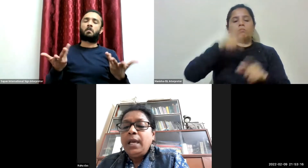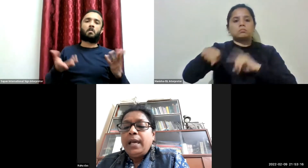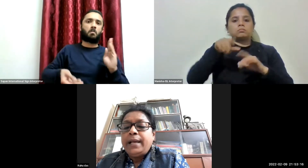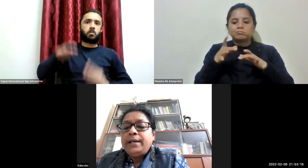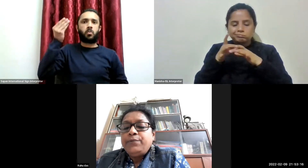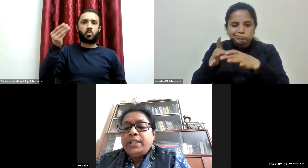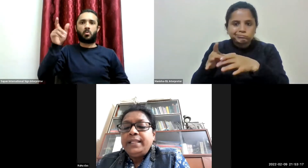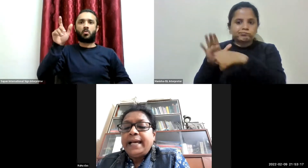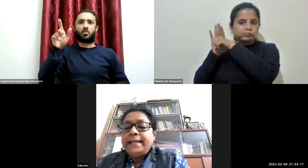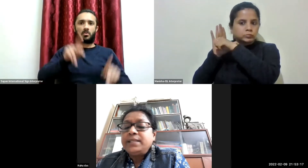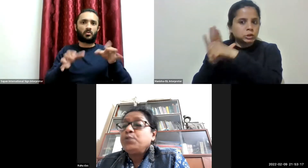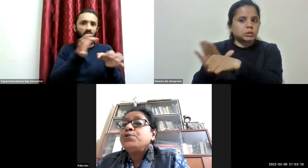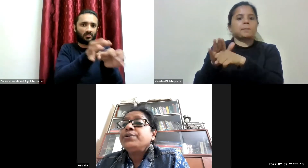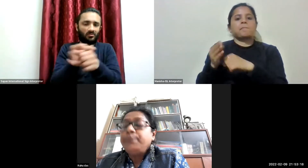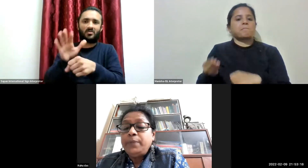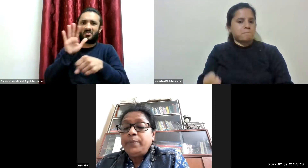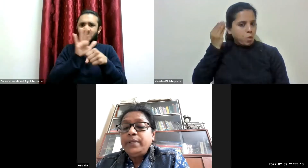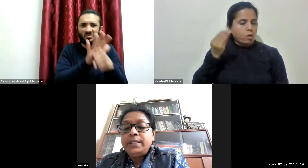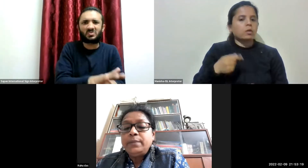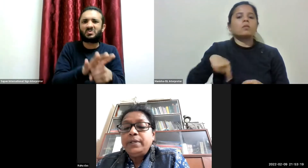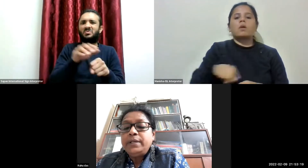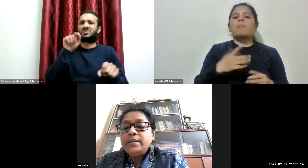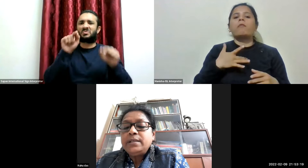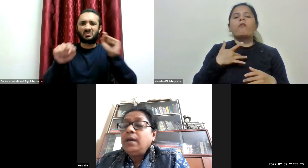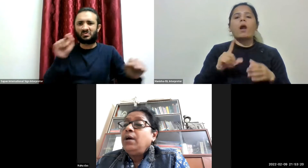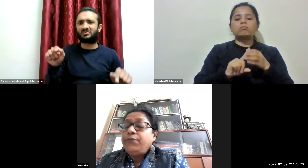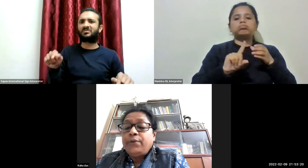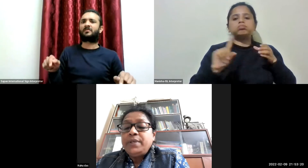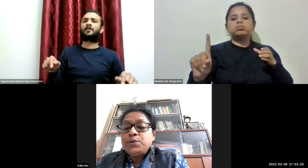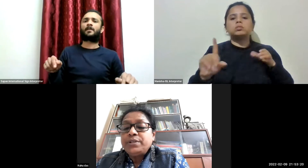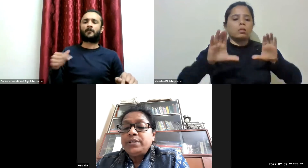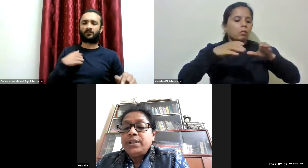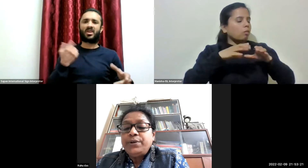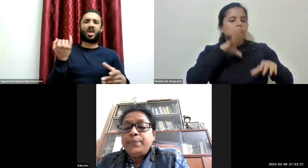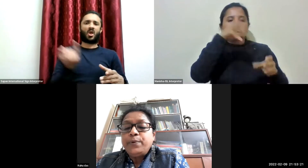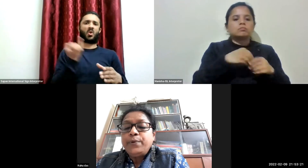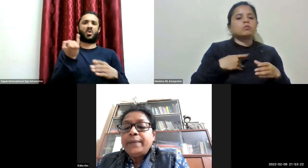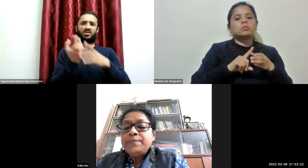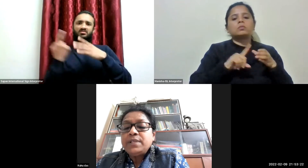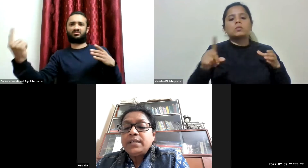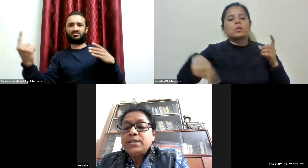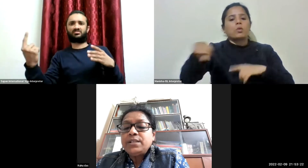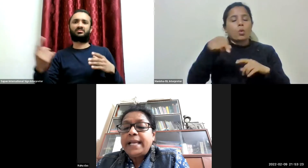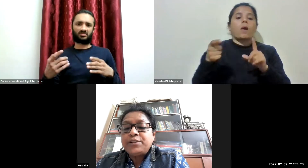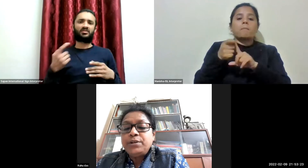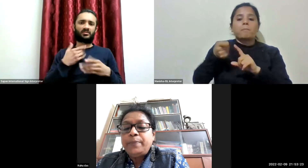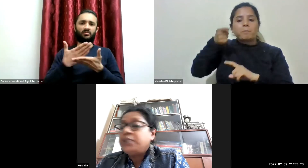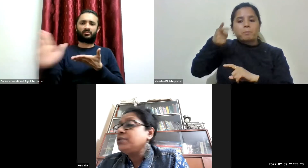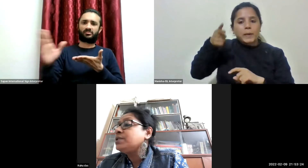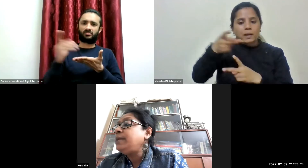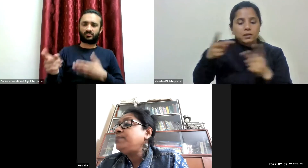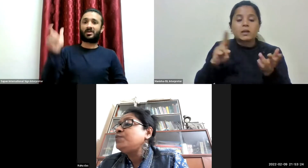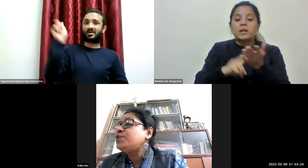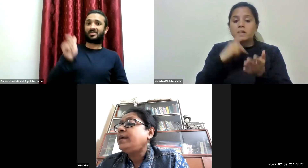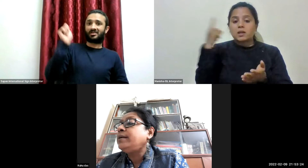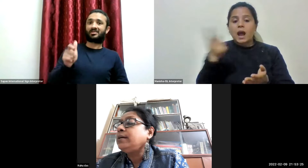discrimination, and within that exclusion of people with disabilities from the social security programs such as the national